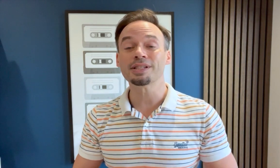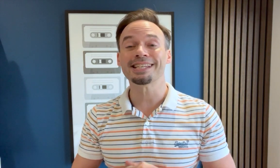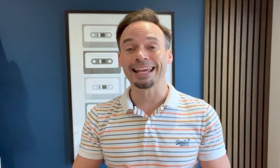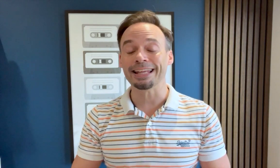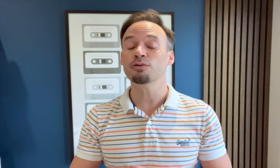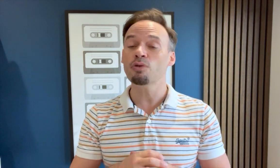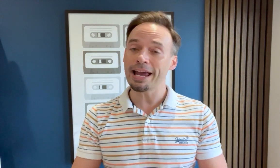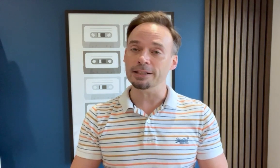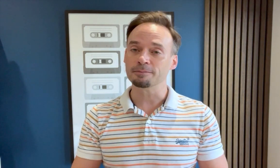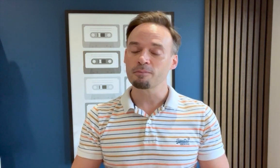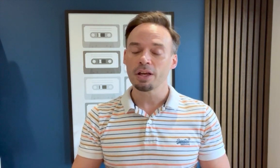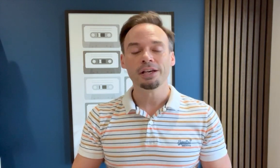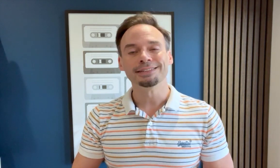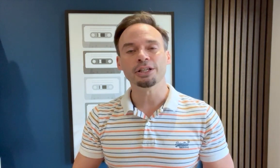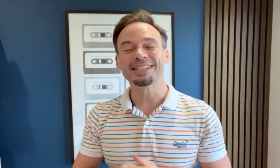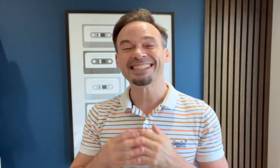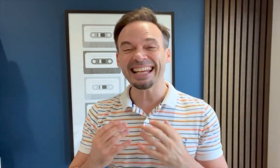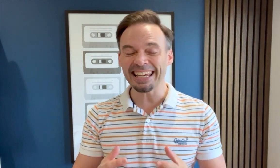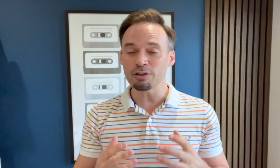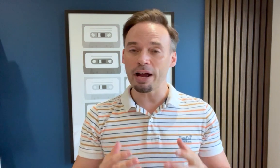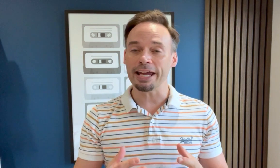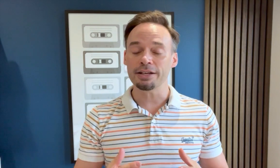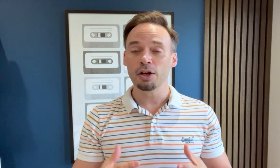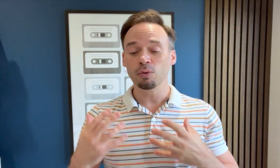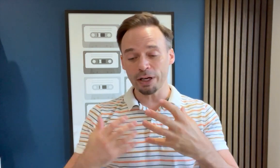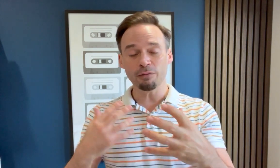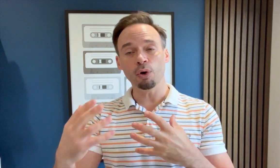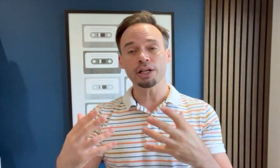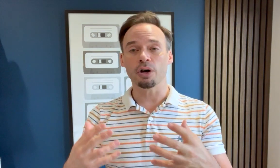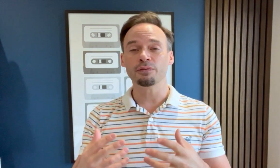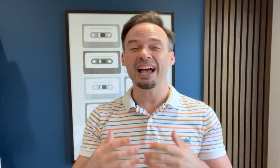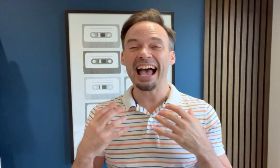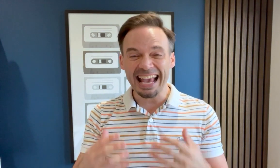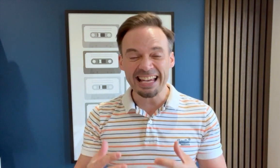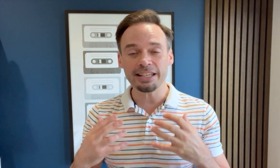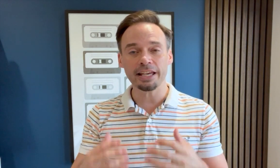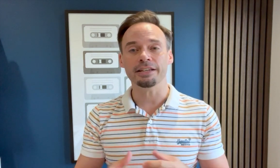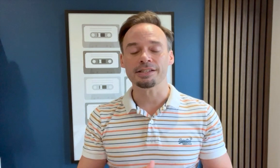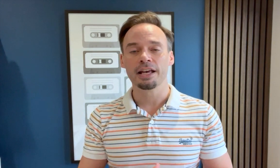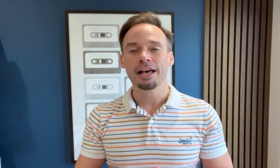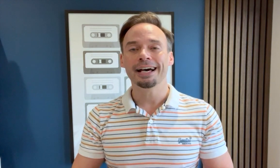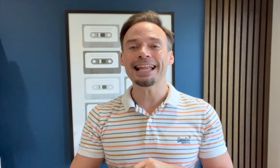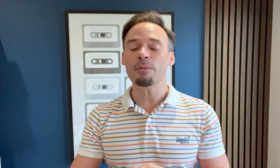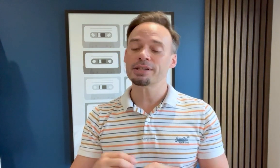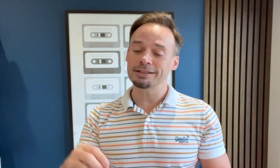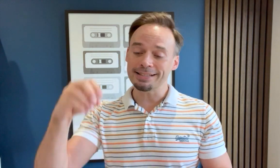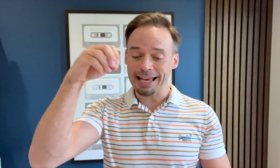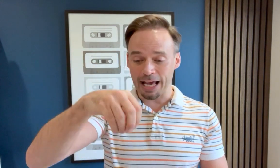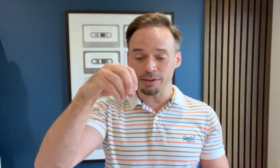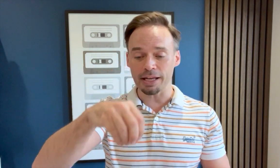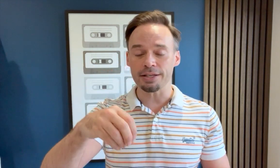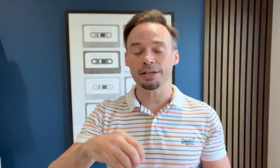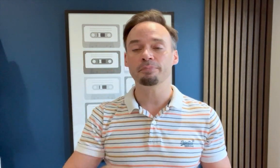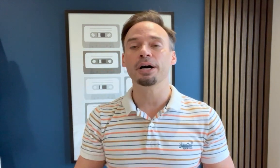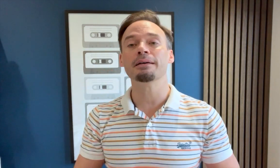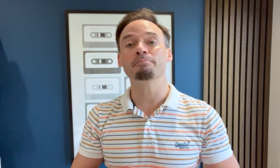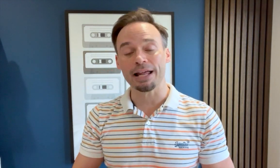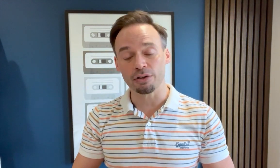singing in the rain so singing in the rain we've worked on for eight years and that was in the town center by the man on the